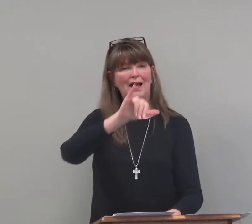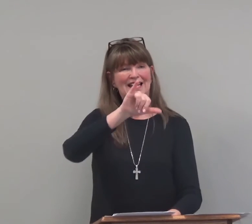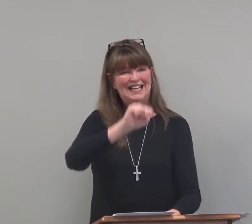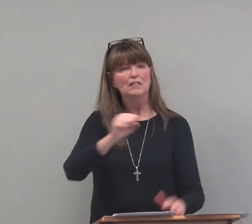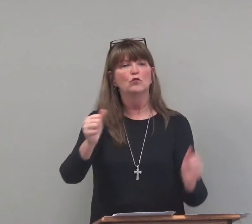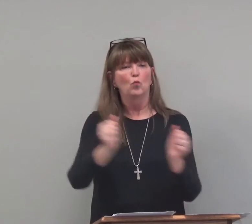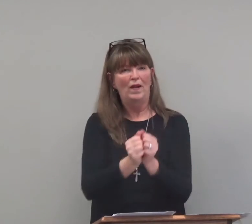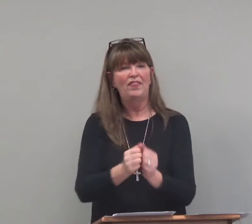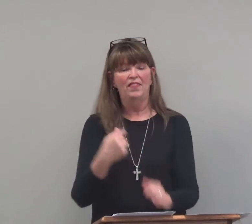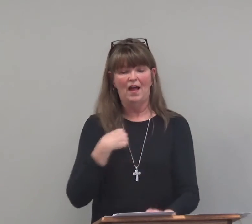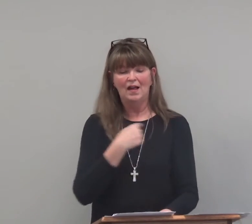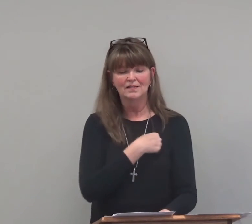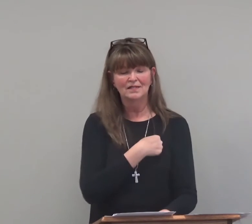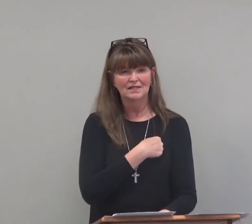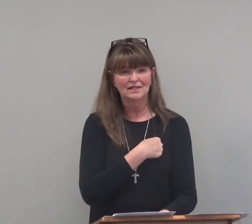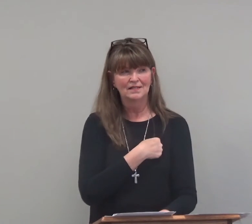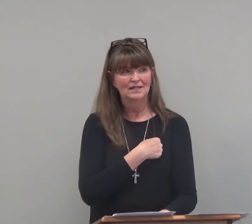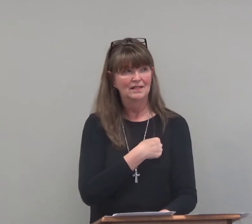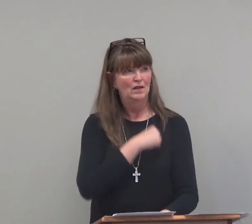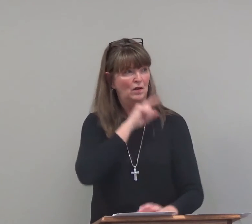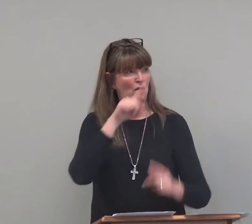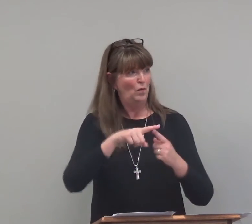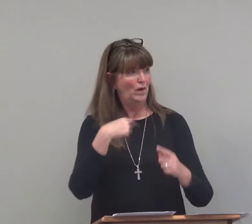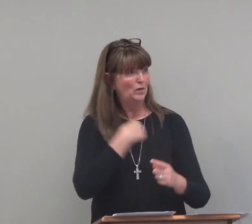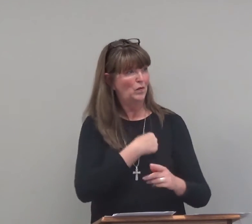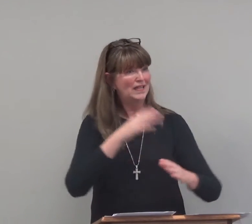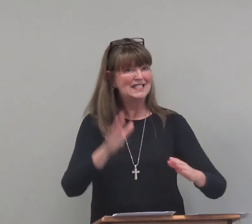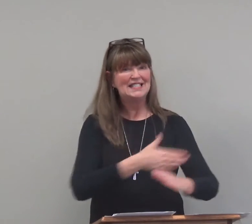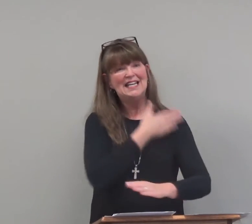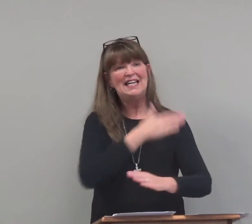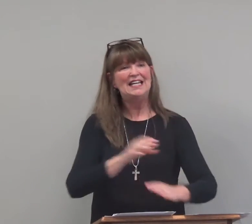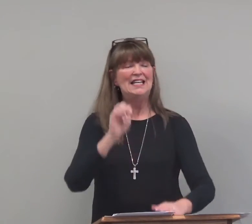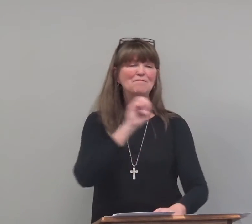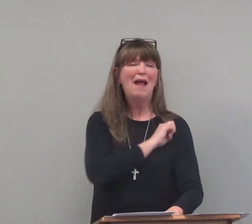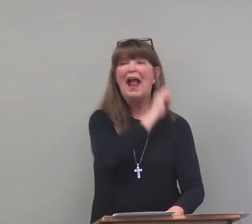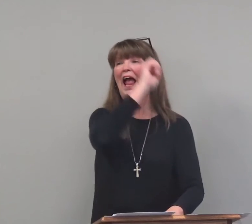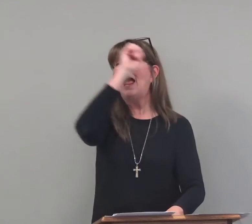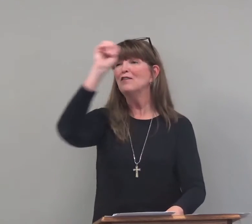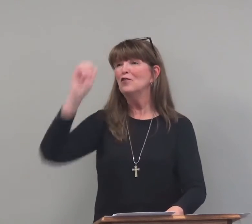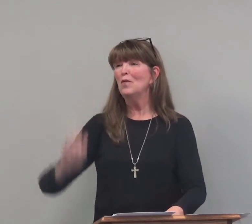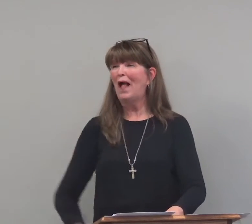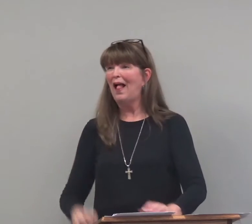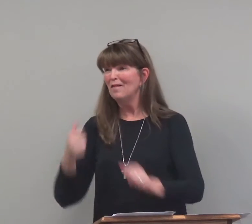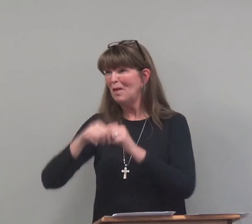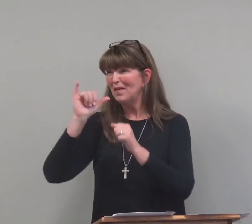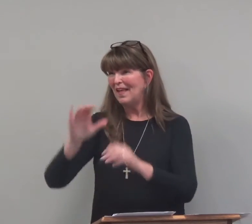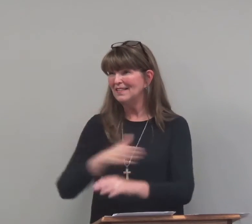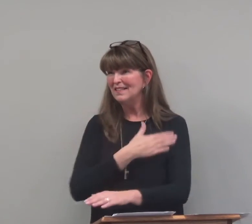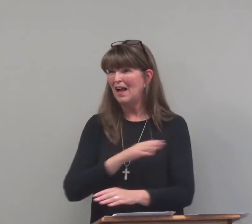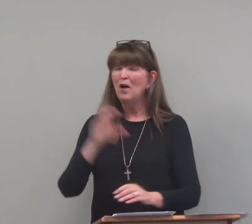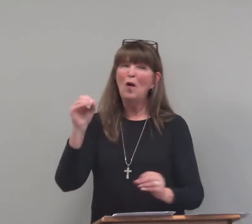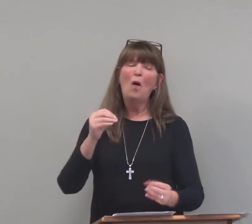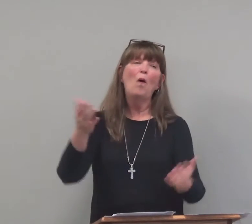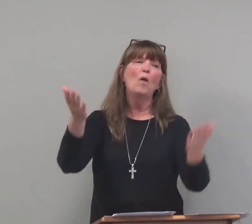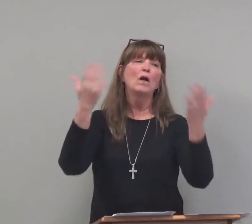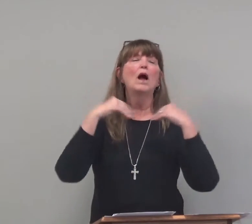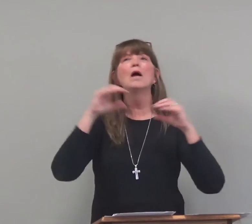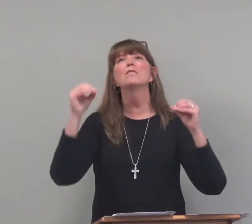Emmanuel, which means God is with us. So whenever we sing, O come, Emmanuel, you know that song?